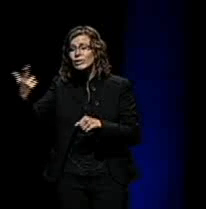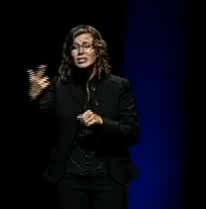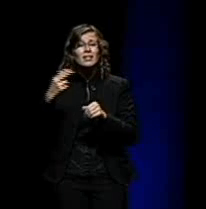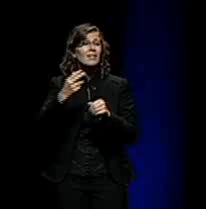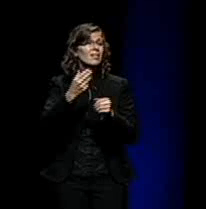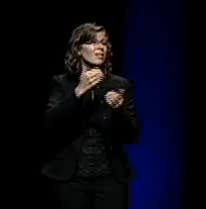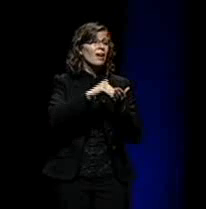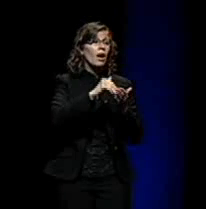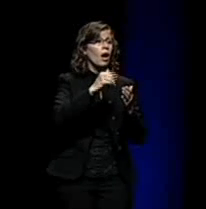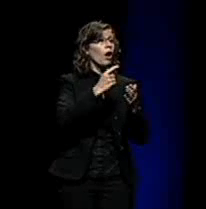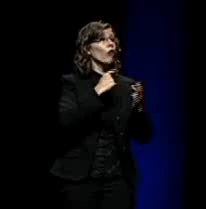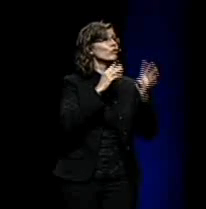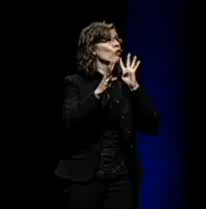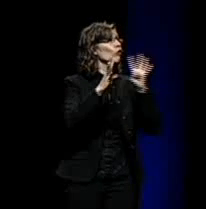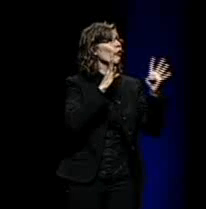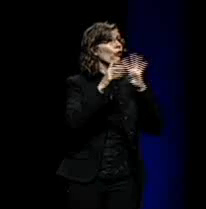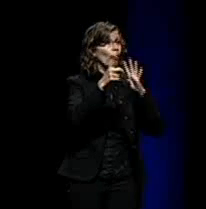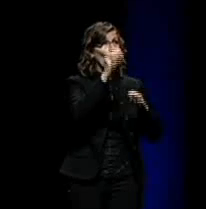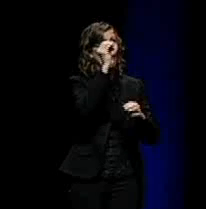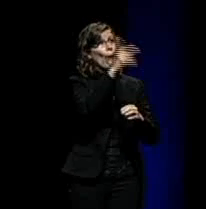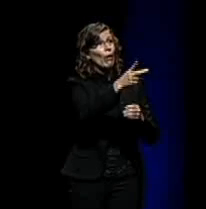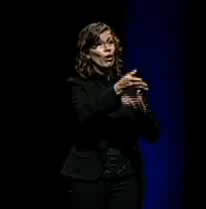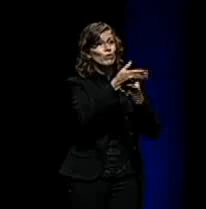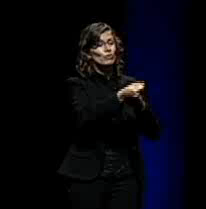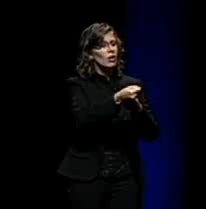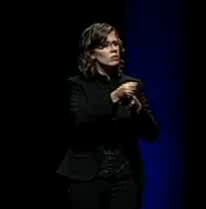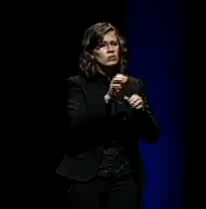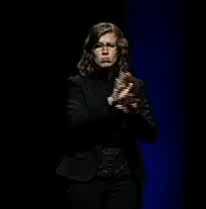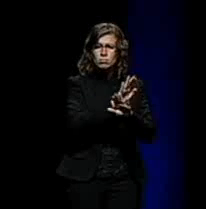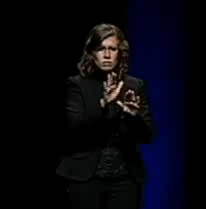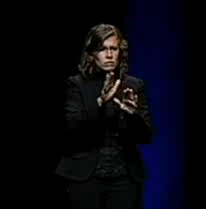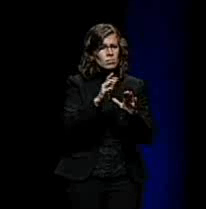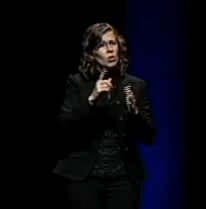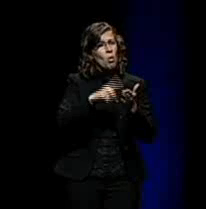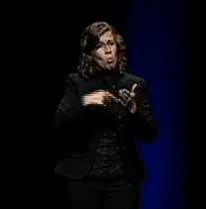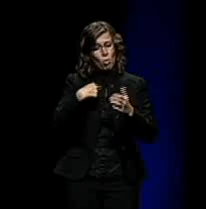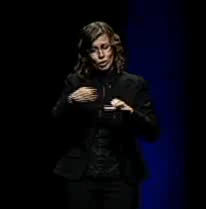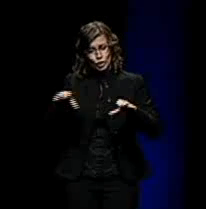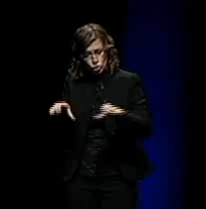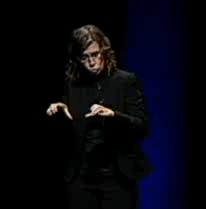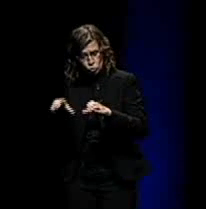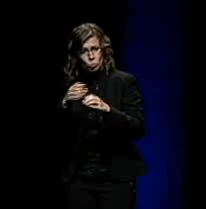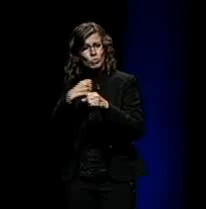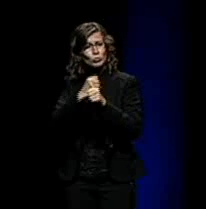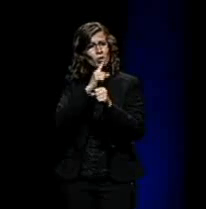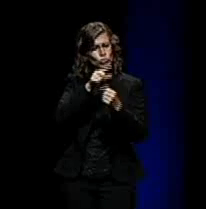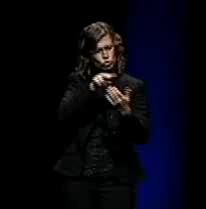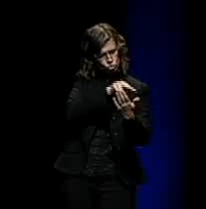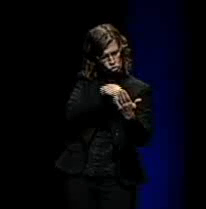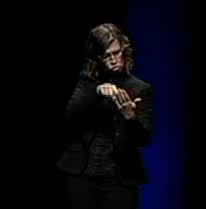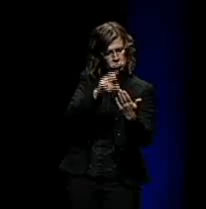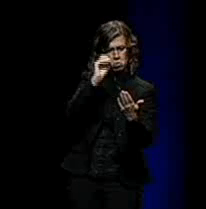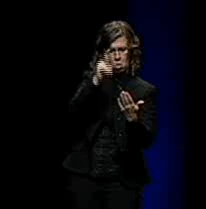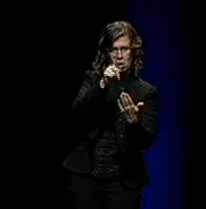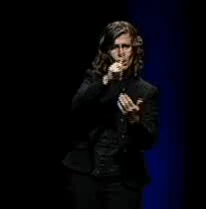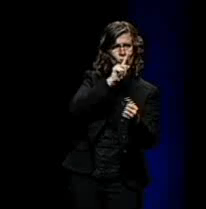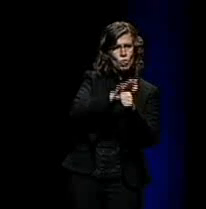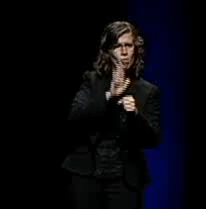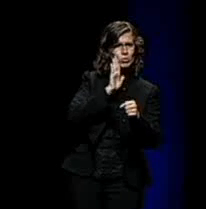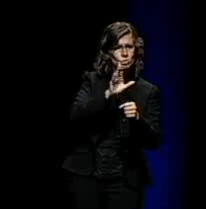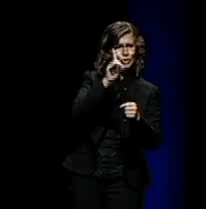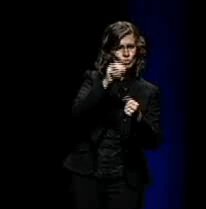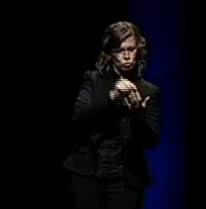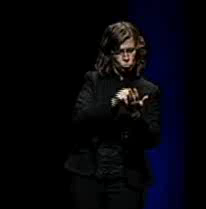Trust what you see will happen. Immediately following the conference, you're going to see the information on the website and action taken